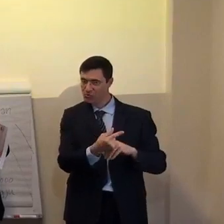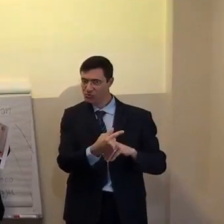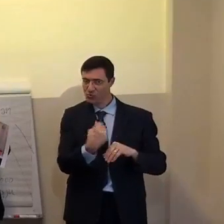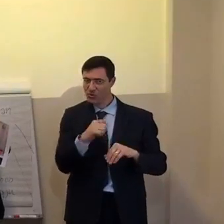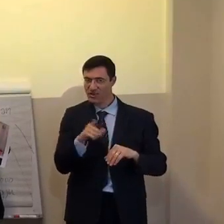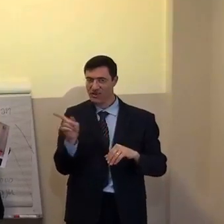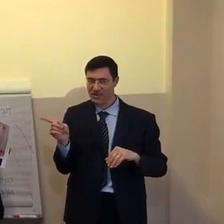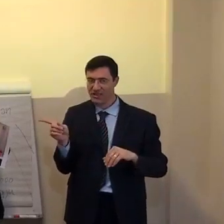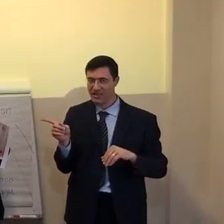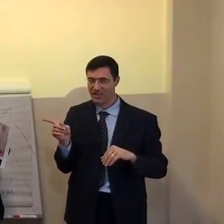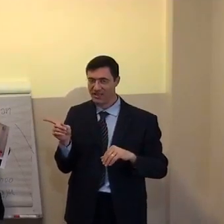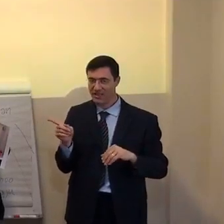through him.